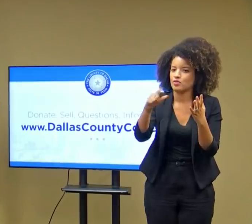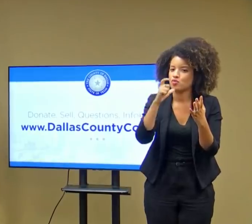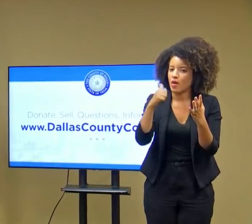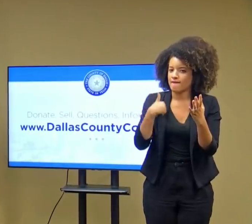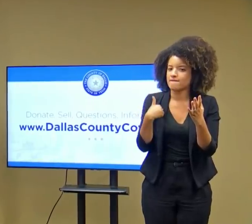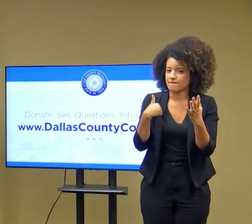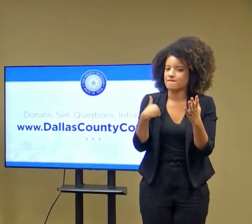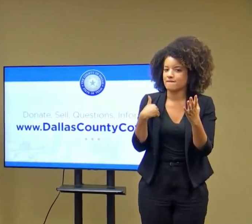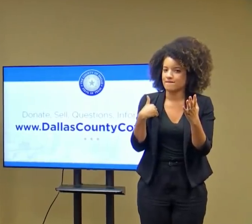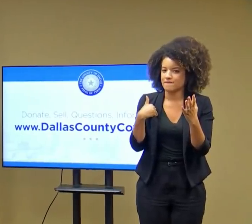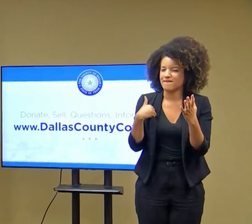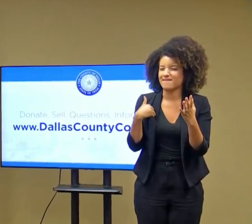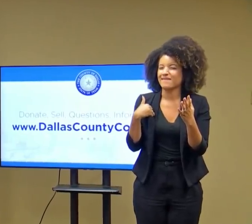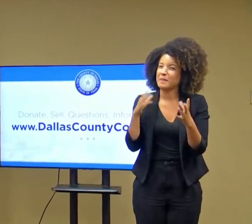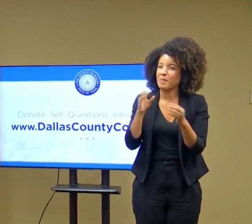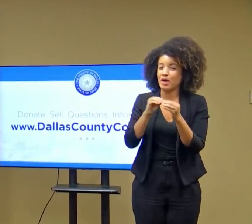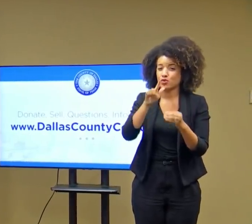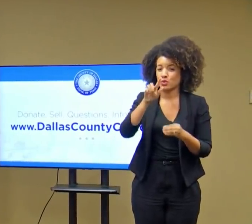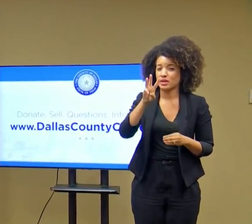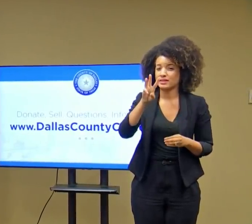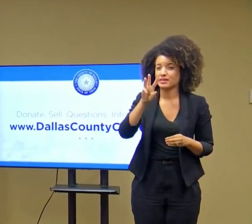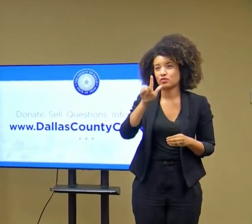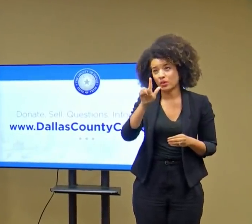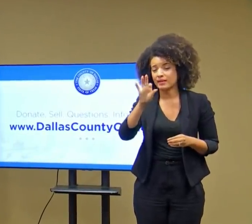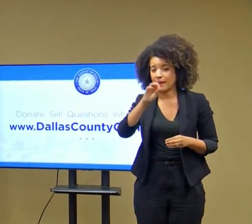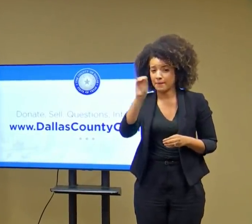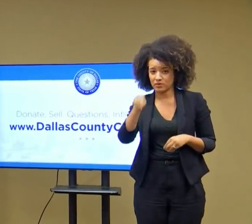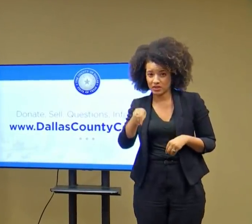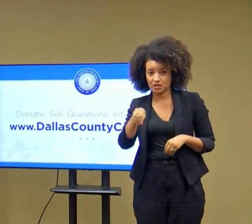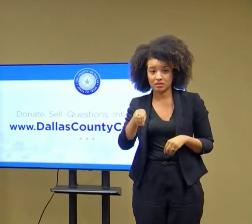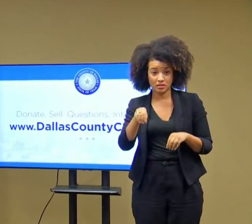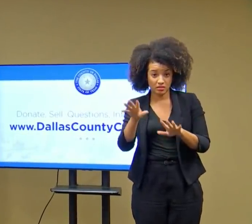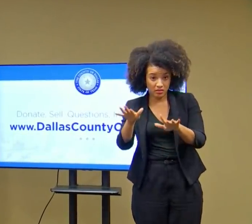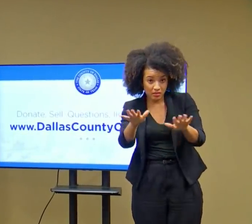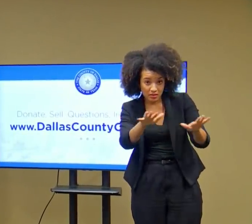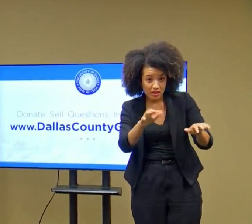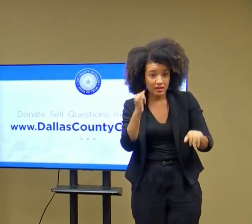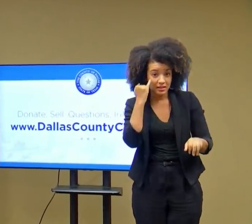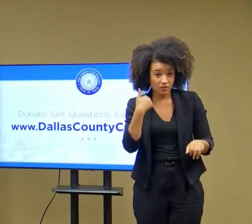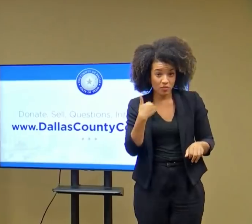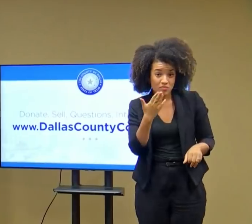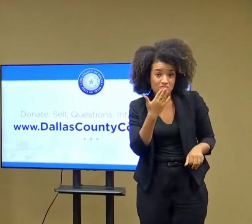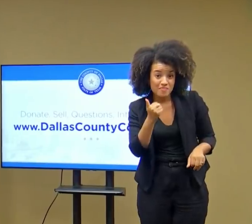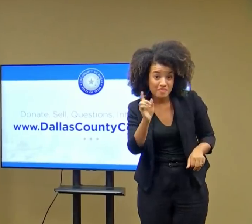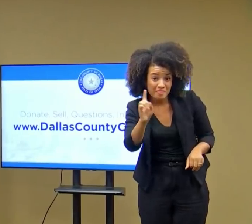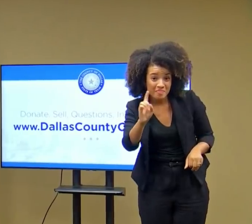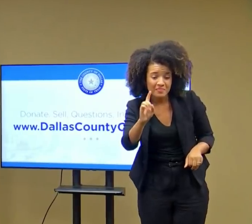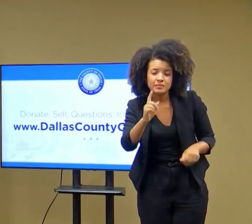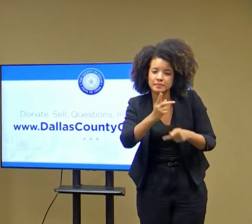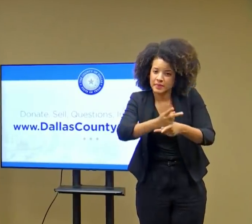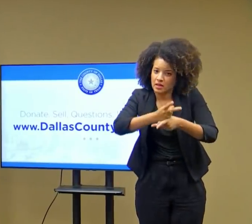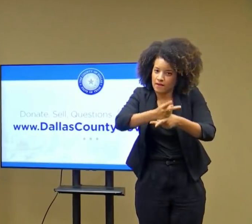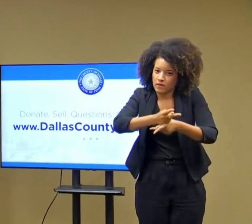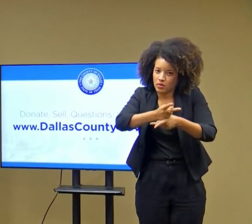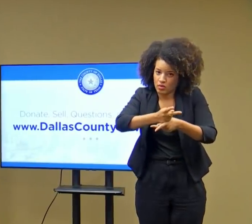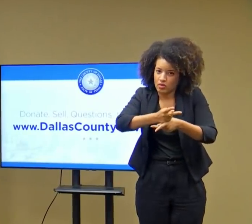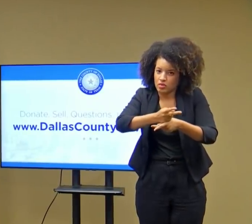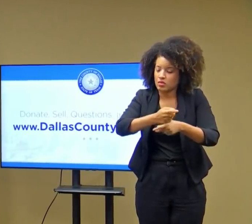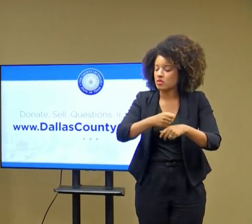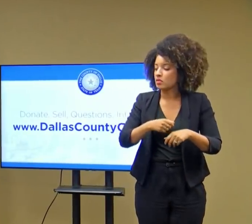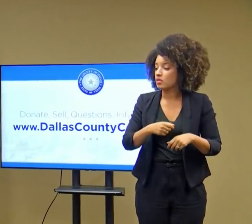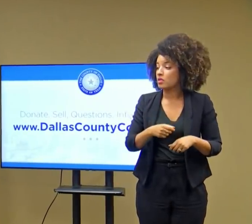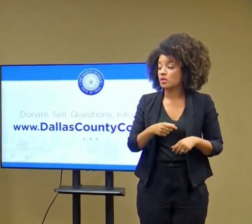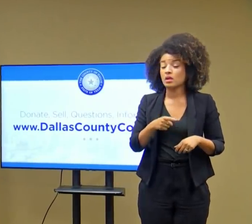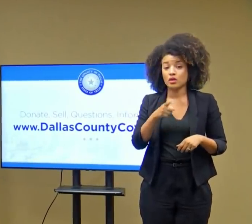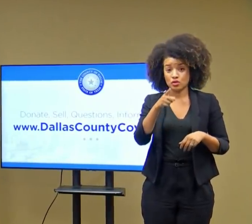hospitalizations with COVID-19. So if you have diabetes, be particularly careful. And you can wear one of these. I'll give you a